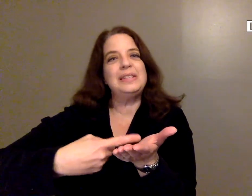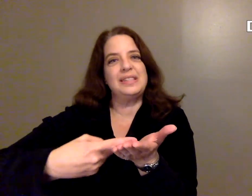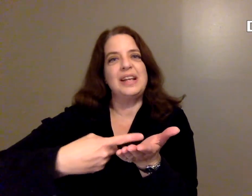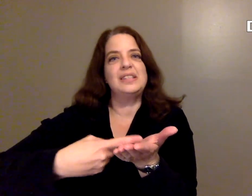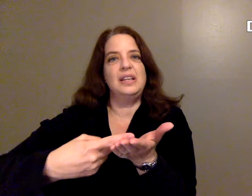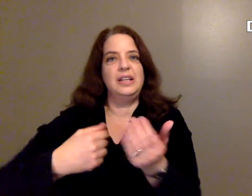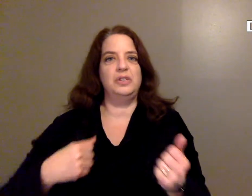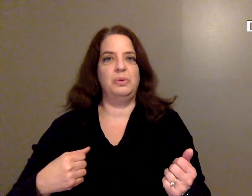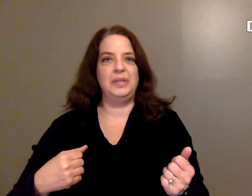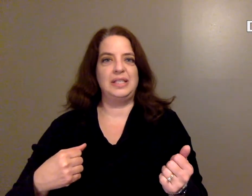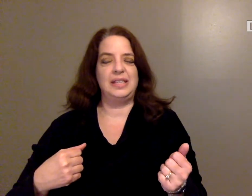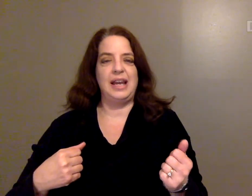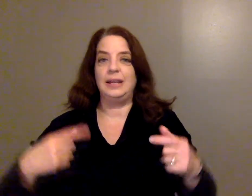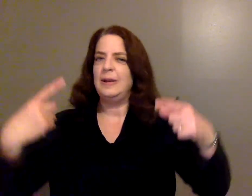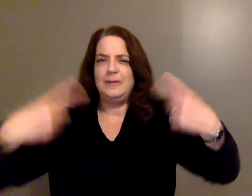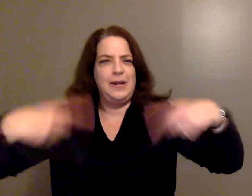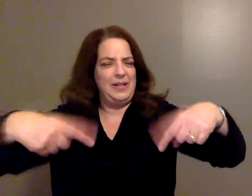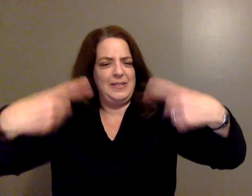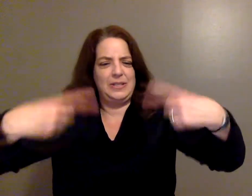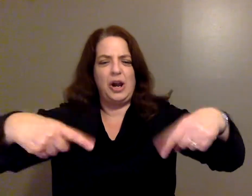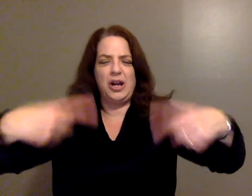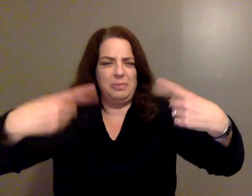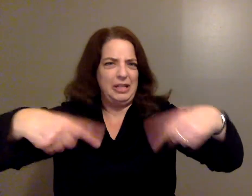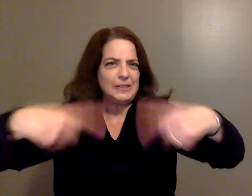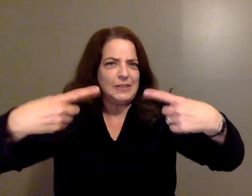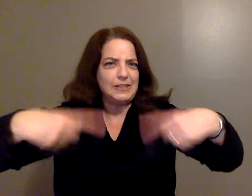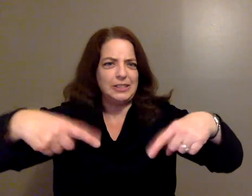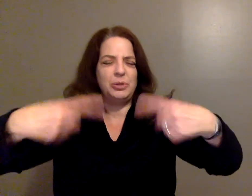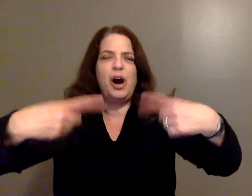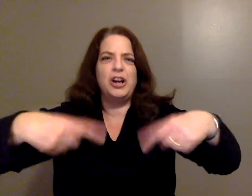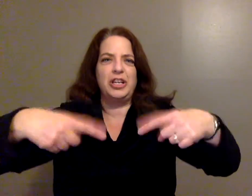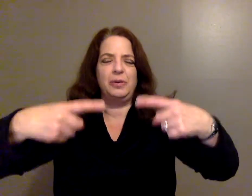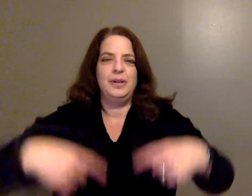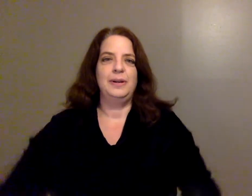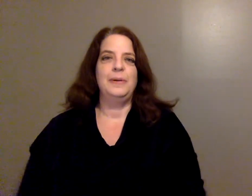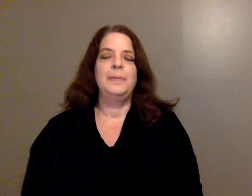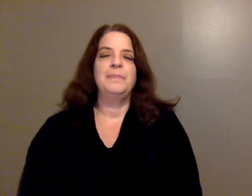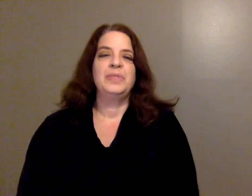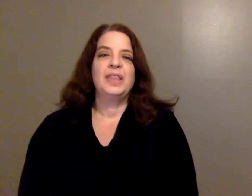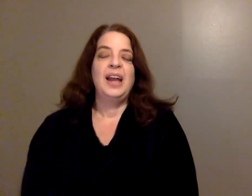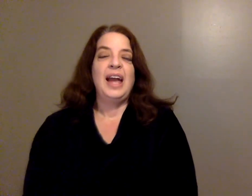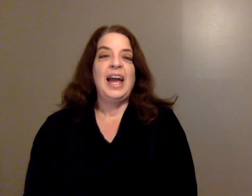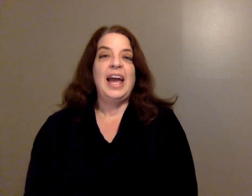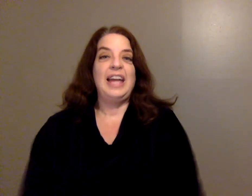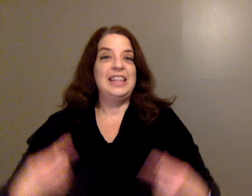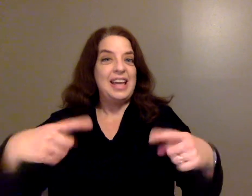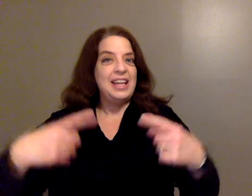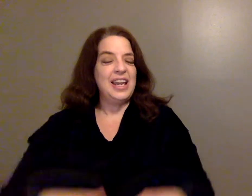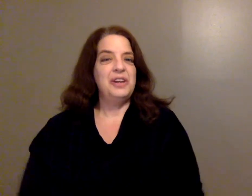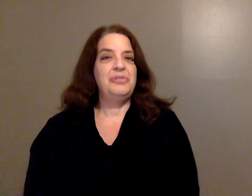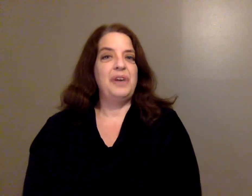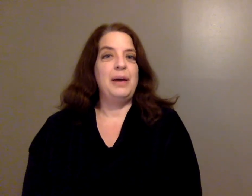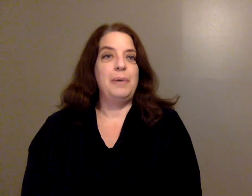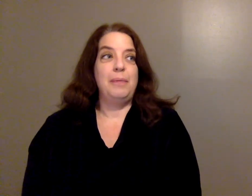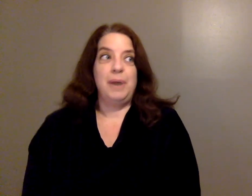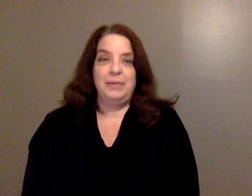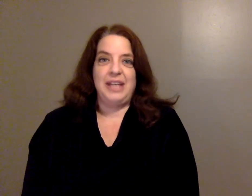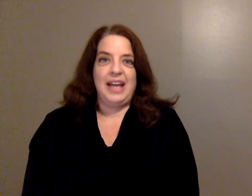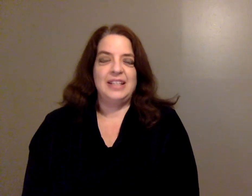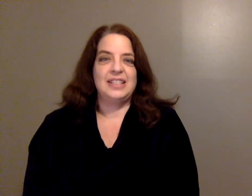discussed it and here's what we decided. No, this is an argument. You argue. And then if mom and dad